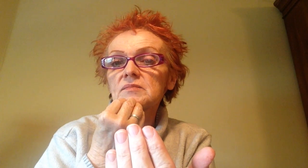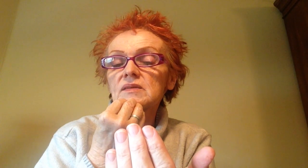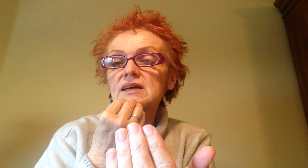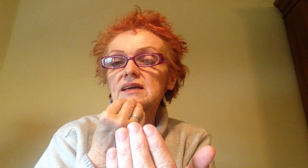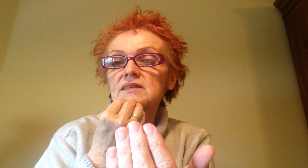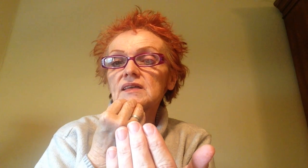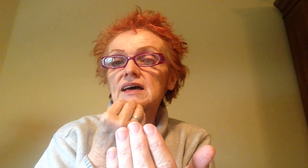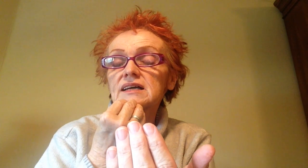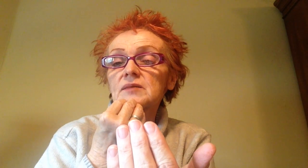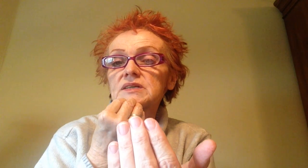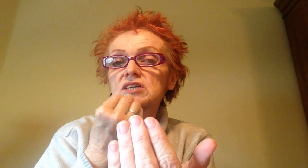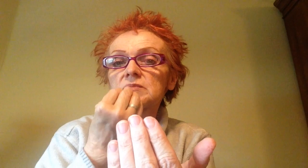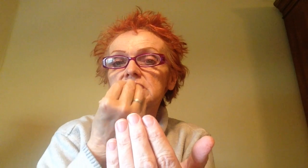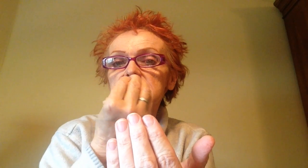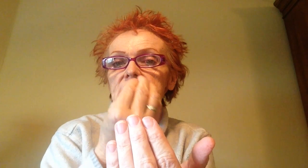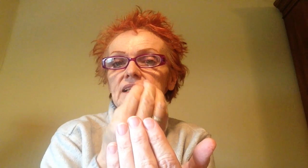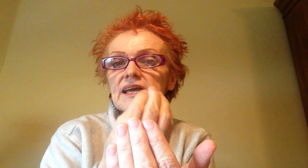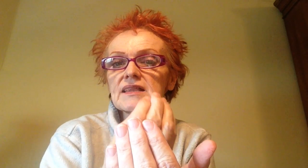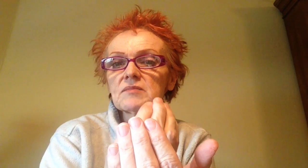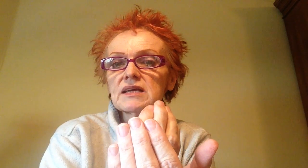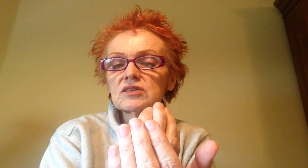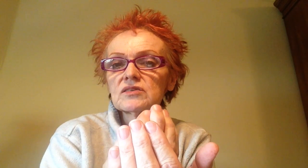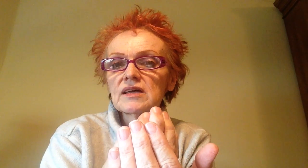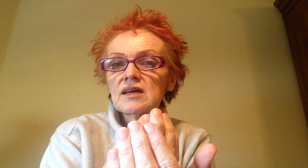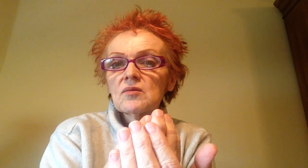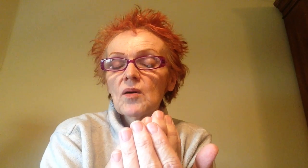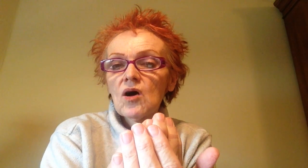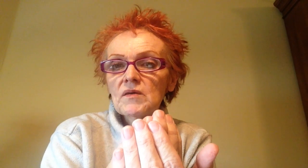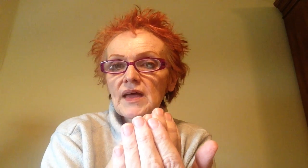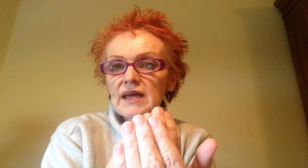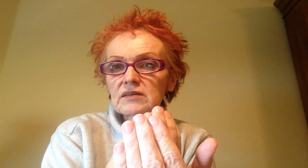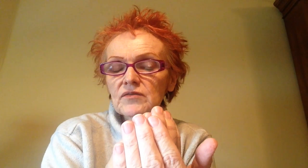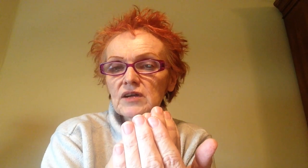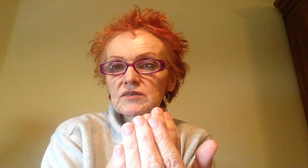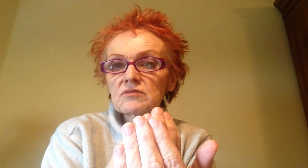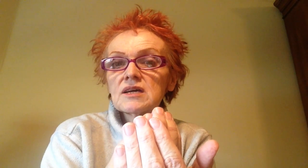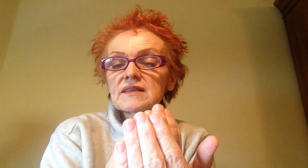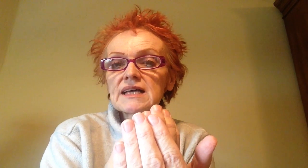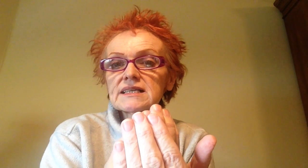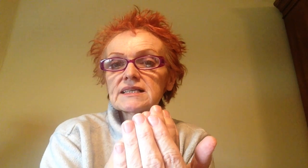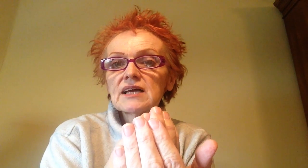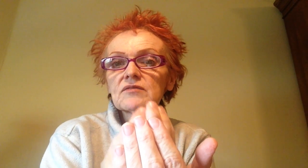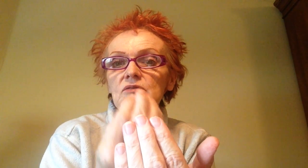them in that cupping shape and just lay them into the palm of the hand in front of you. That's a sign for